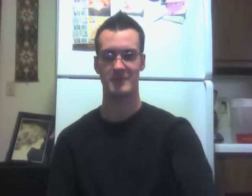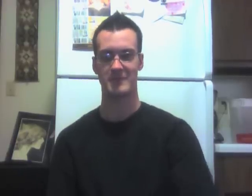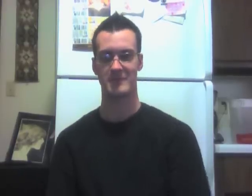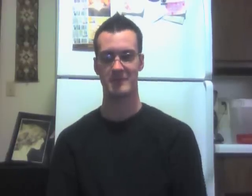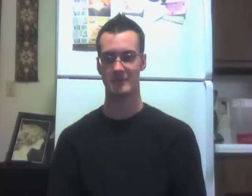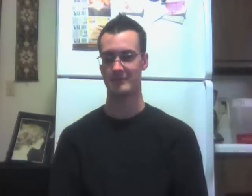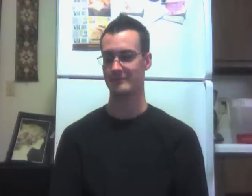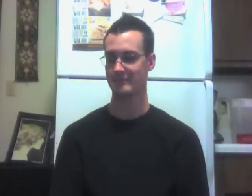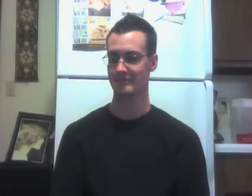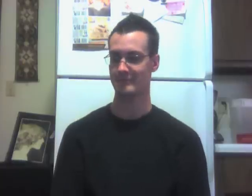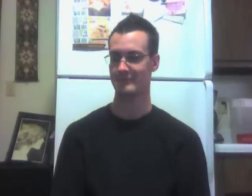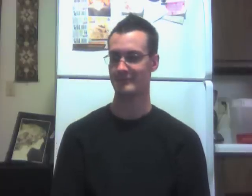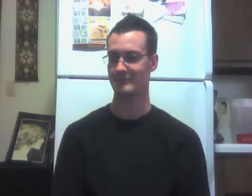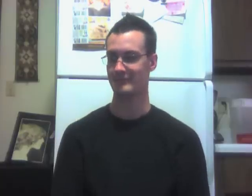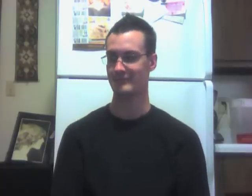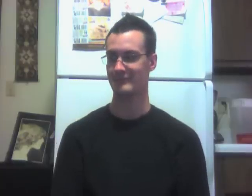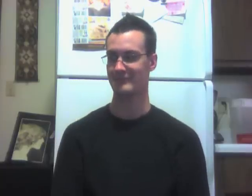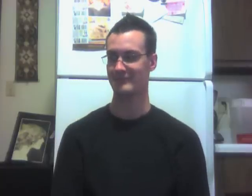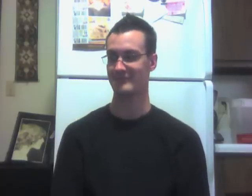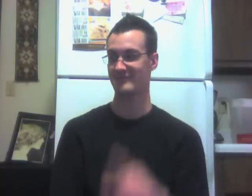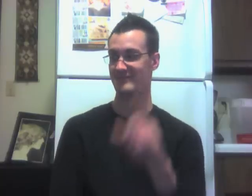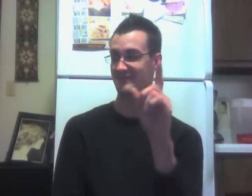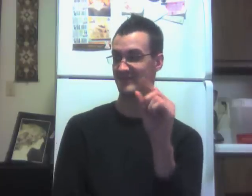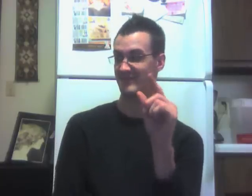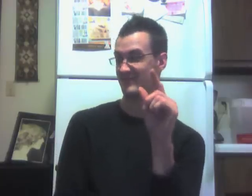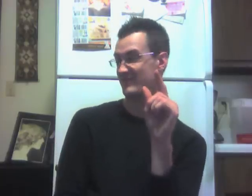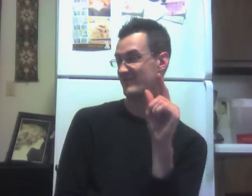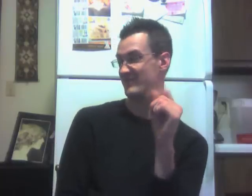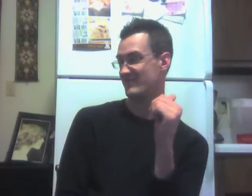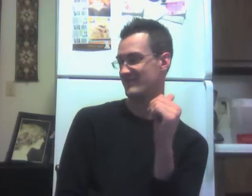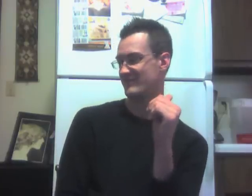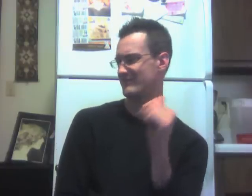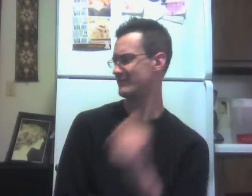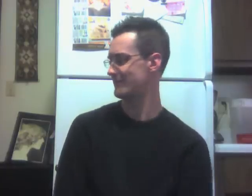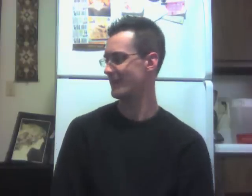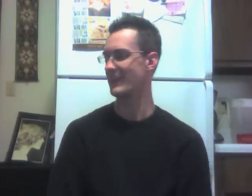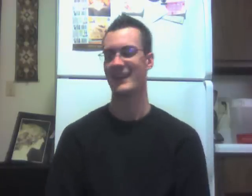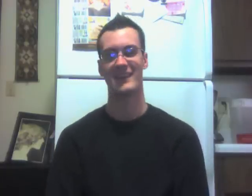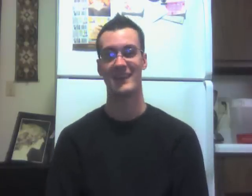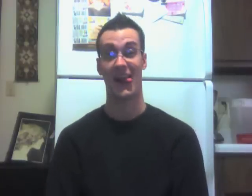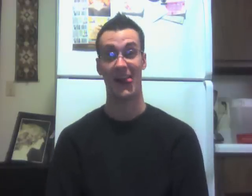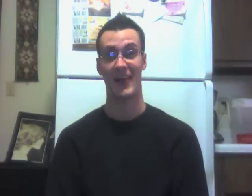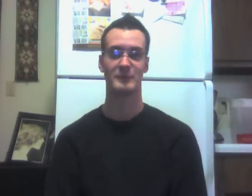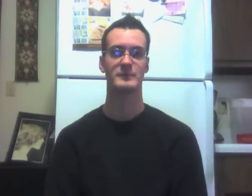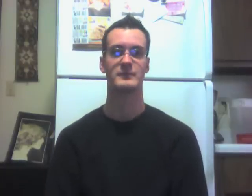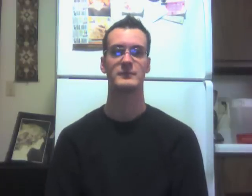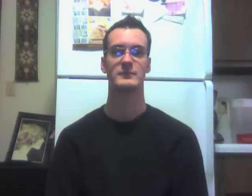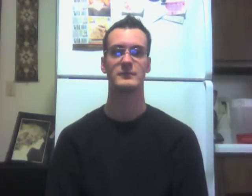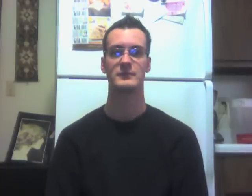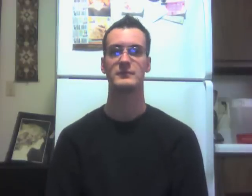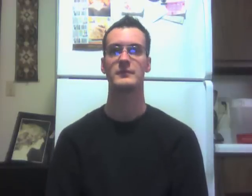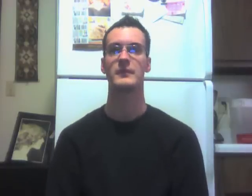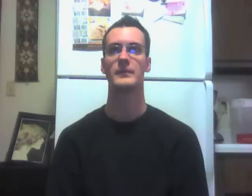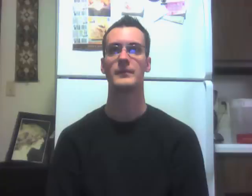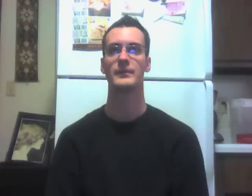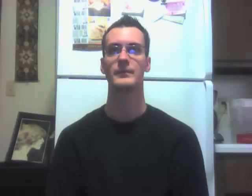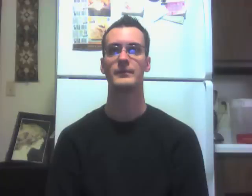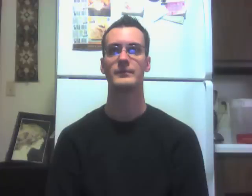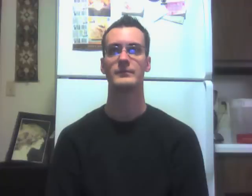Lesson 13, 120 words per minute, simultaneous interpreting. There is nothing that can equal the sight of